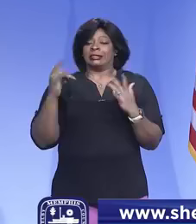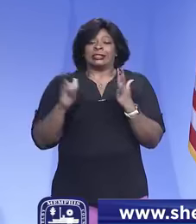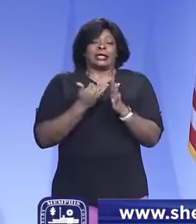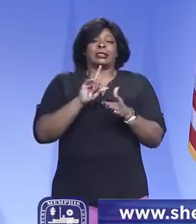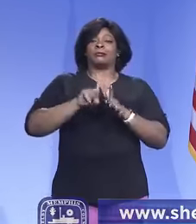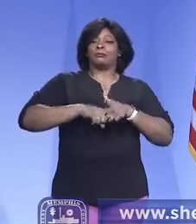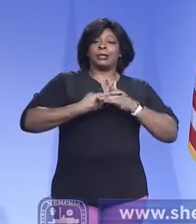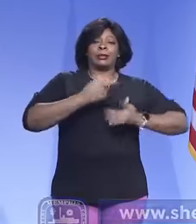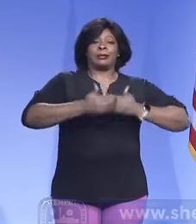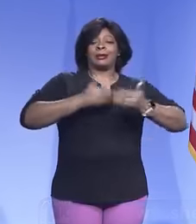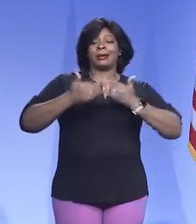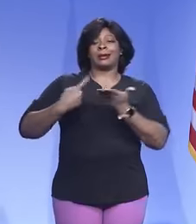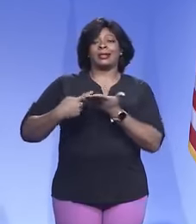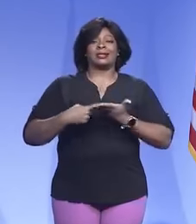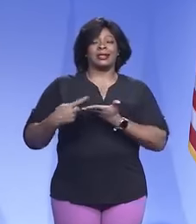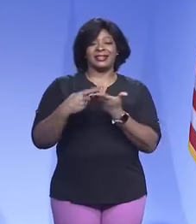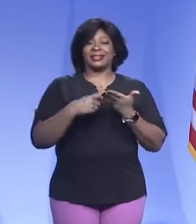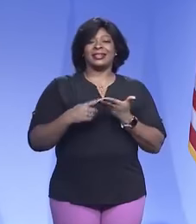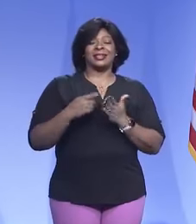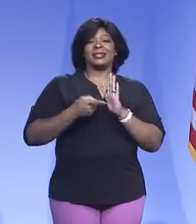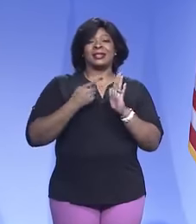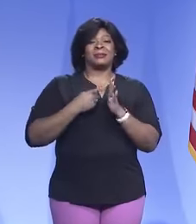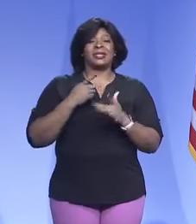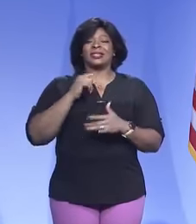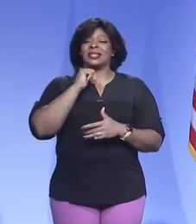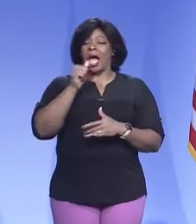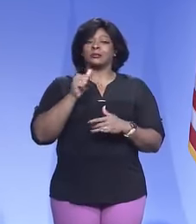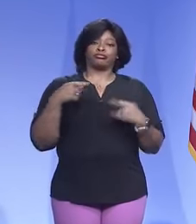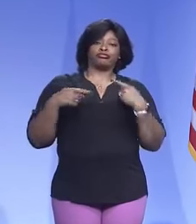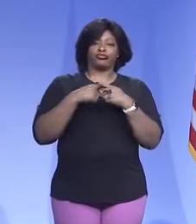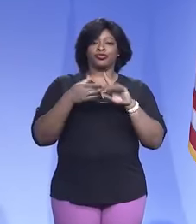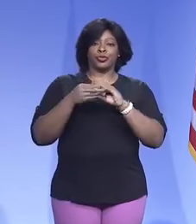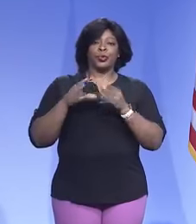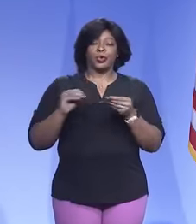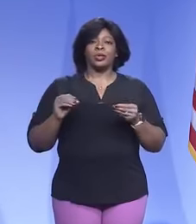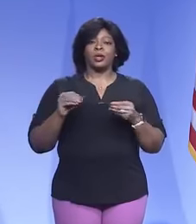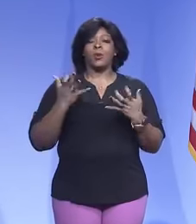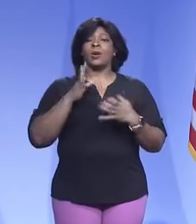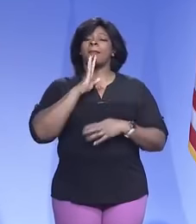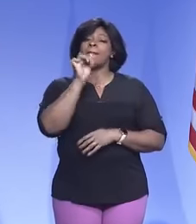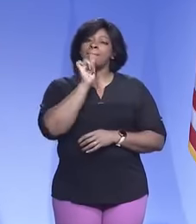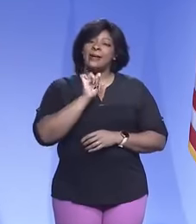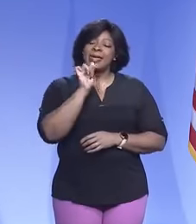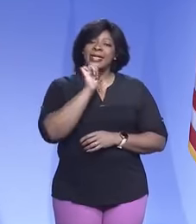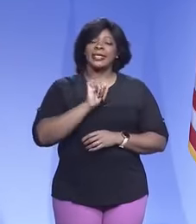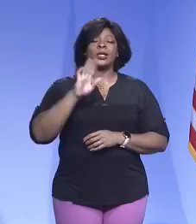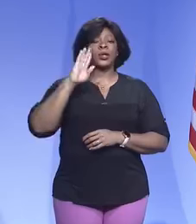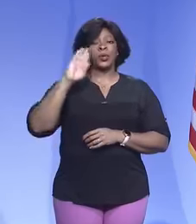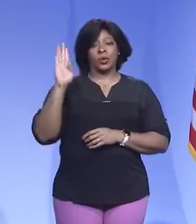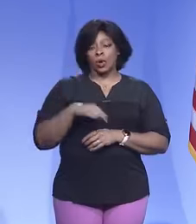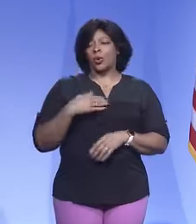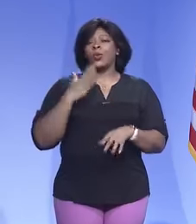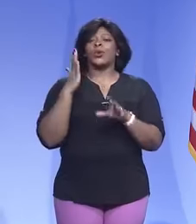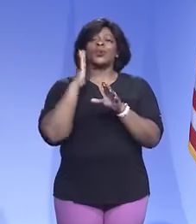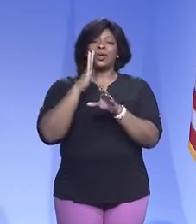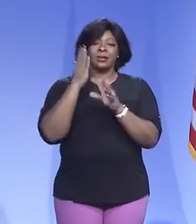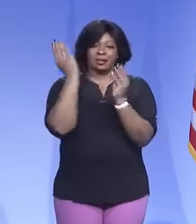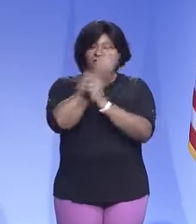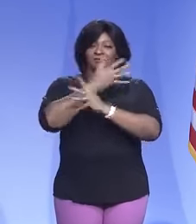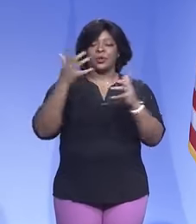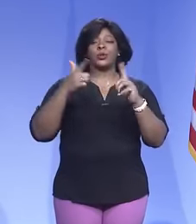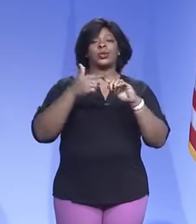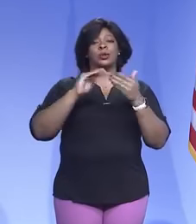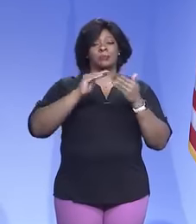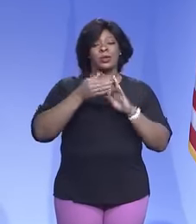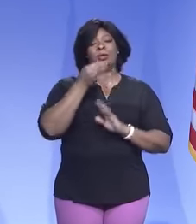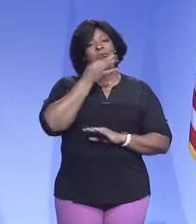preliminary information or in some cases conjecture. So we encourage you to be patient and know that we'll get the information out to our community